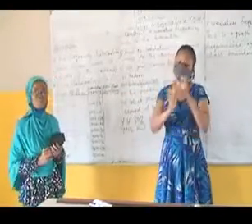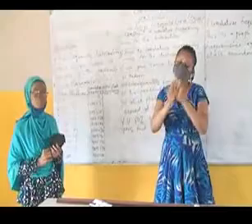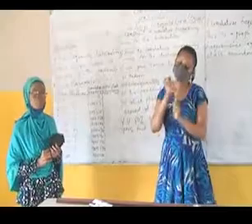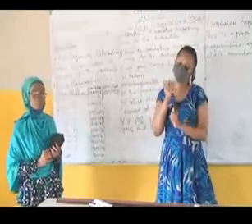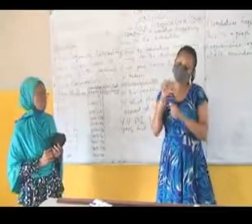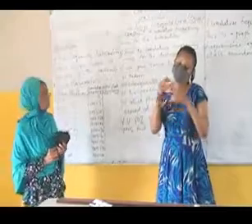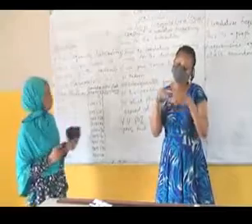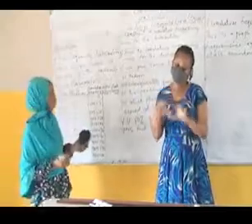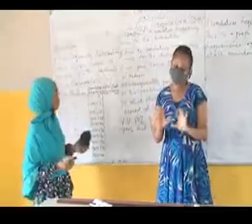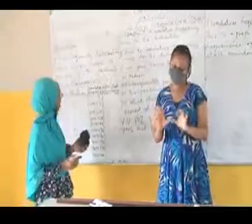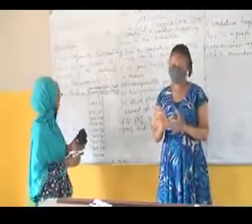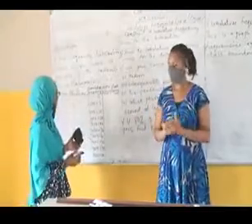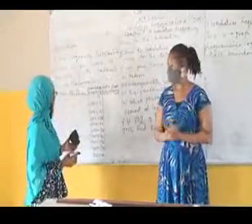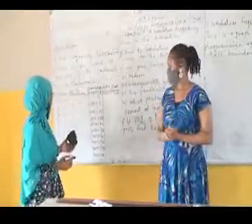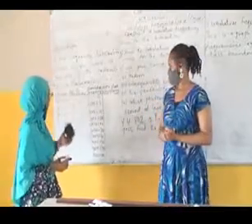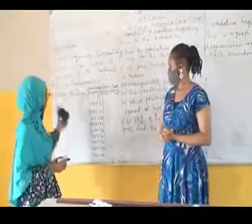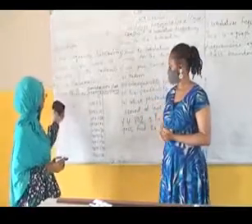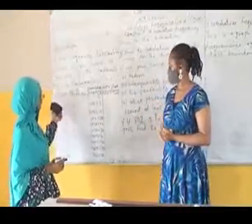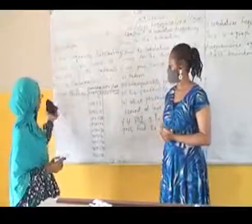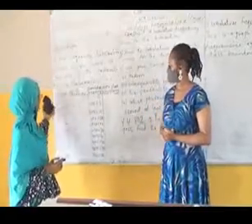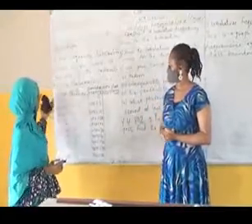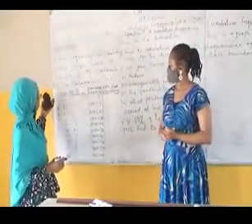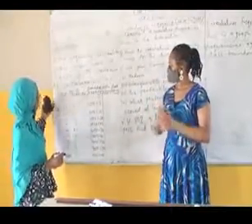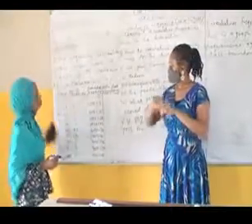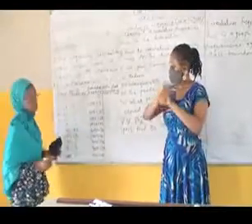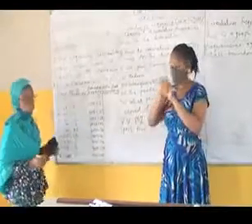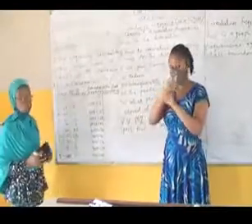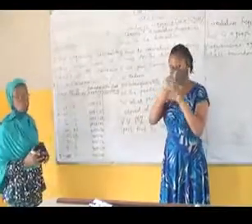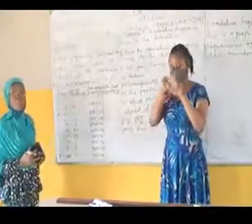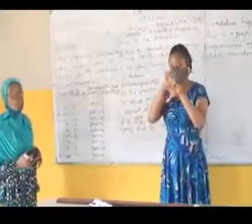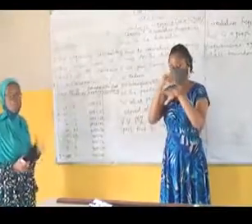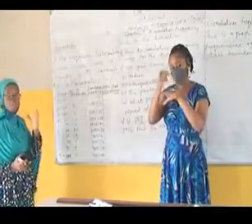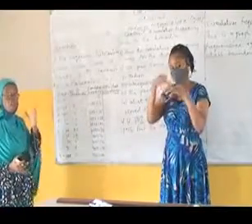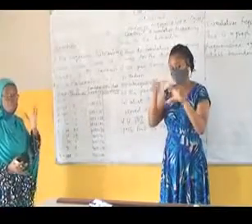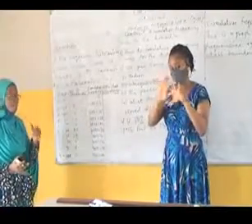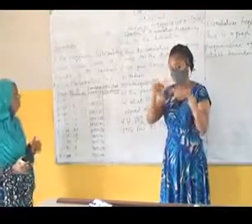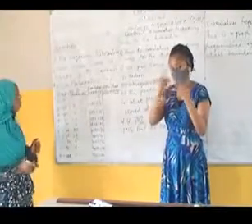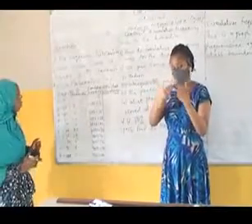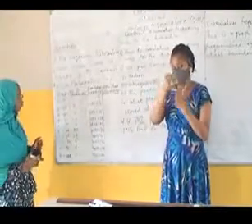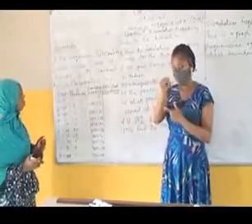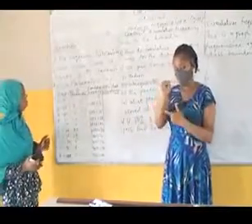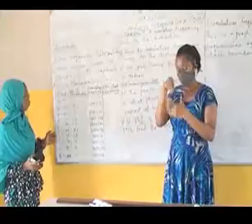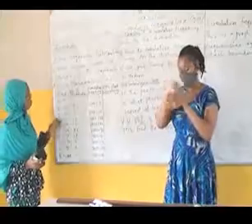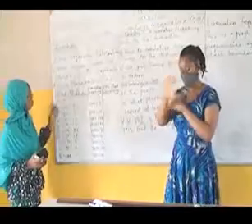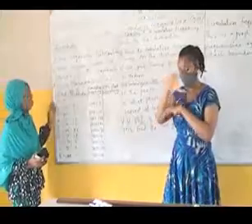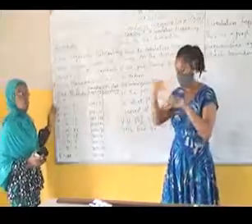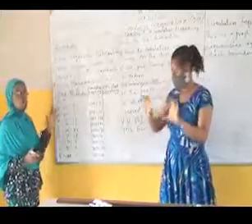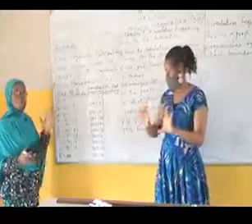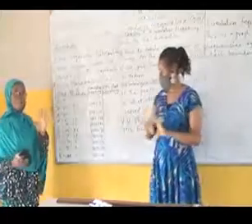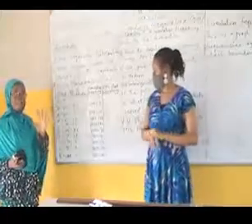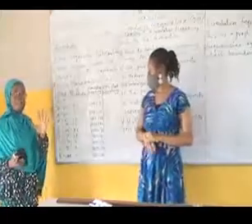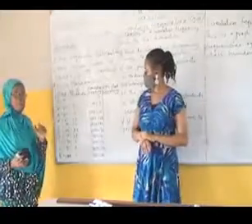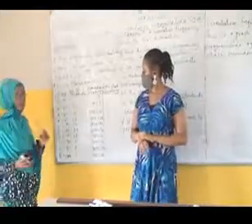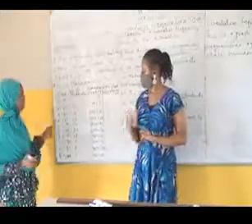thing. Upper class boundary, when you look at the class given to you, in your class given to you, we